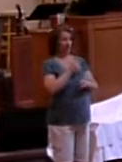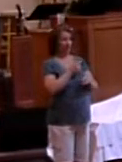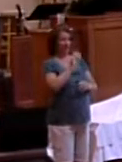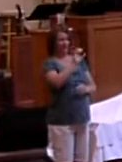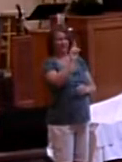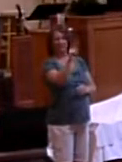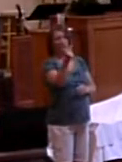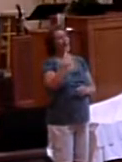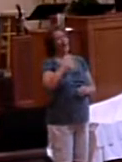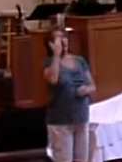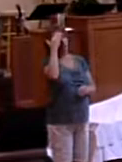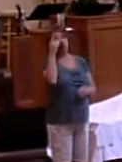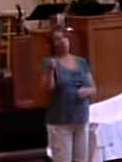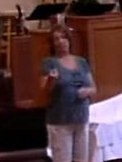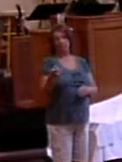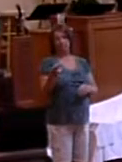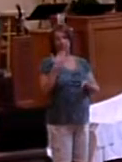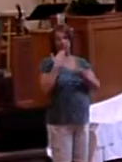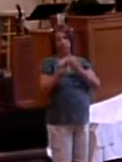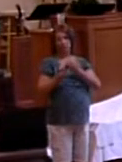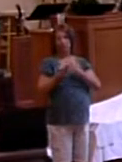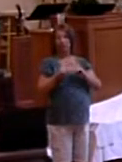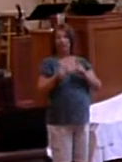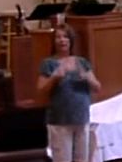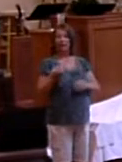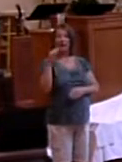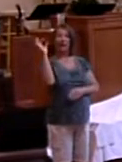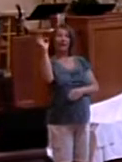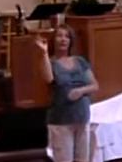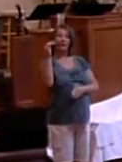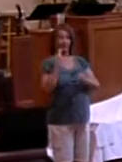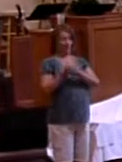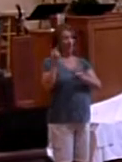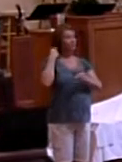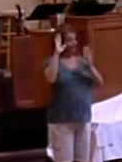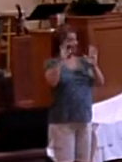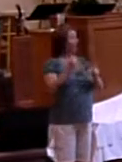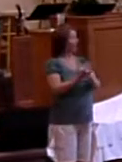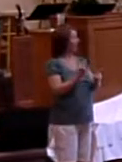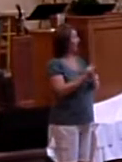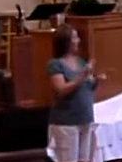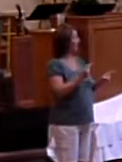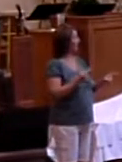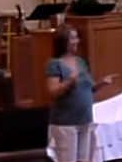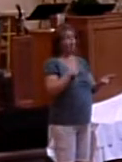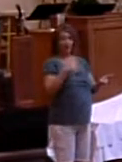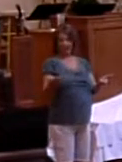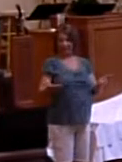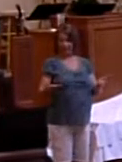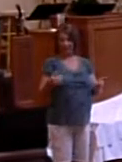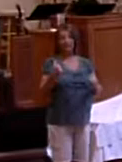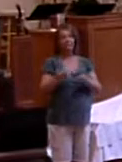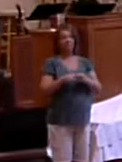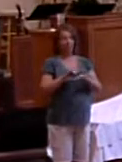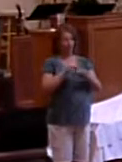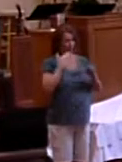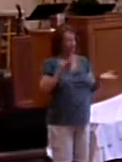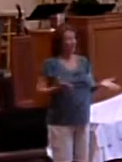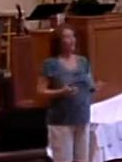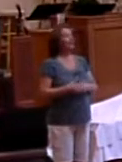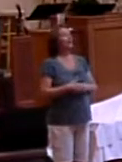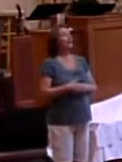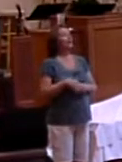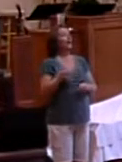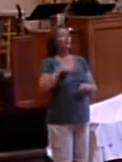well. I also got to preach last Sunday, right? You guys that were here, right? You remember that? Okay, good. And you